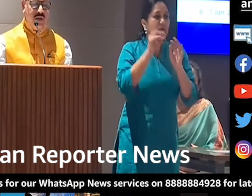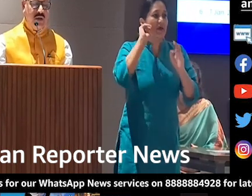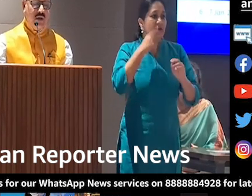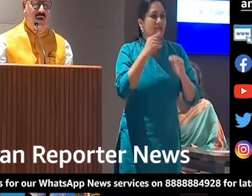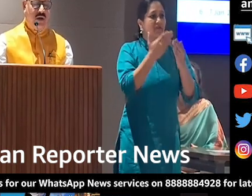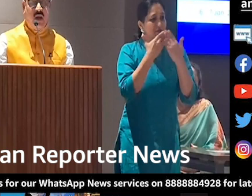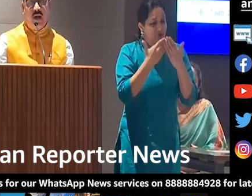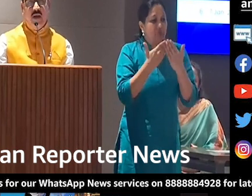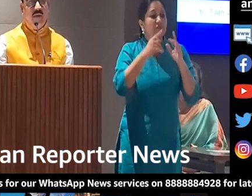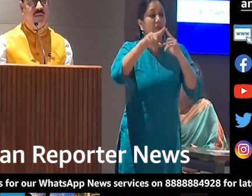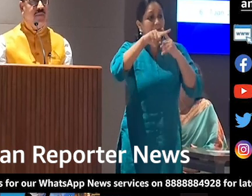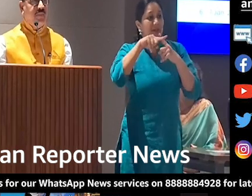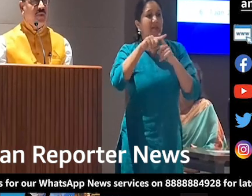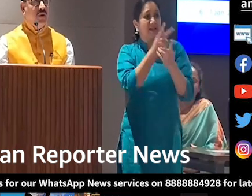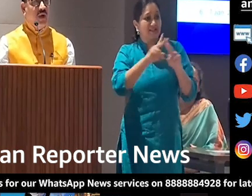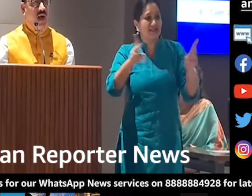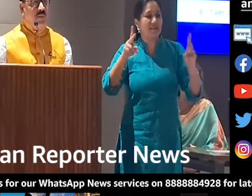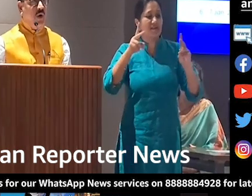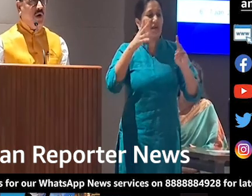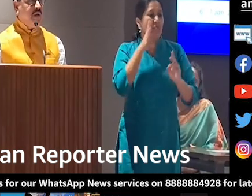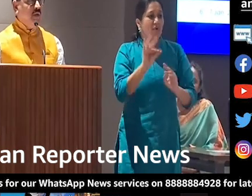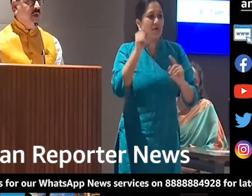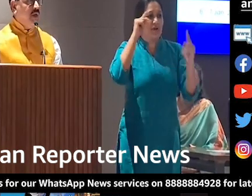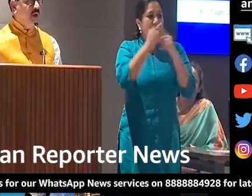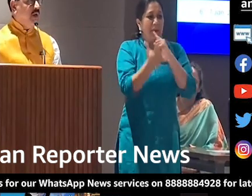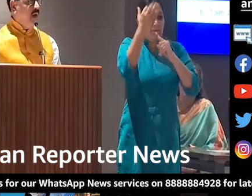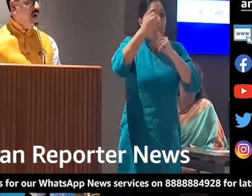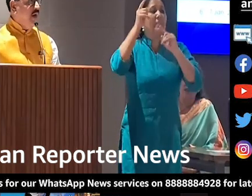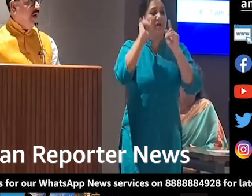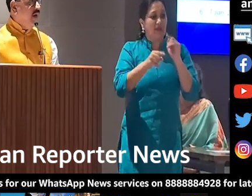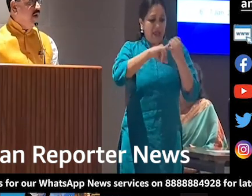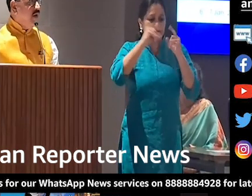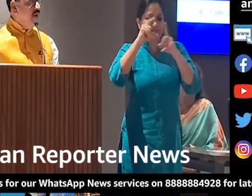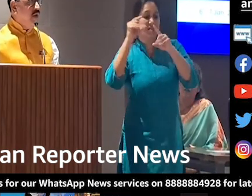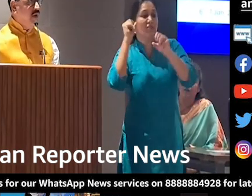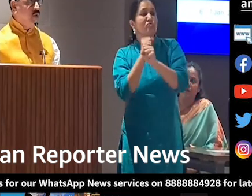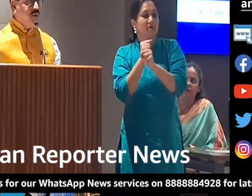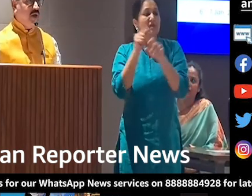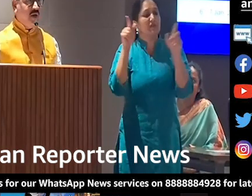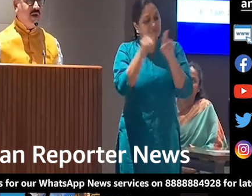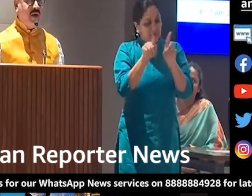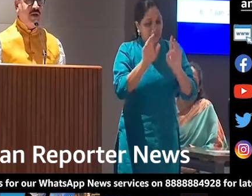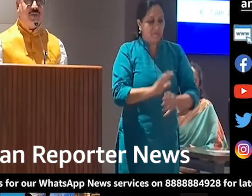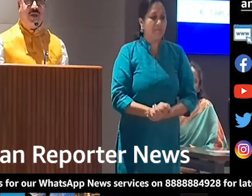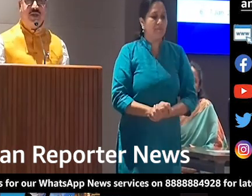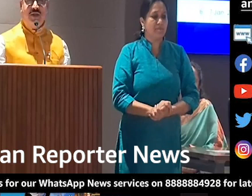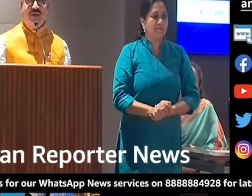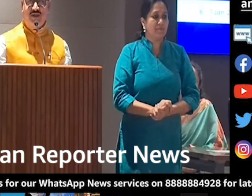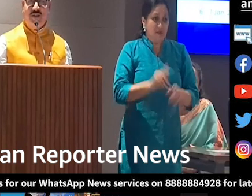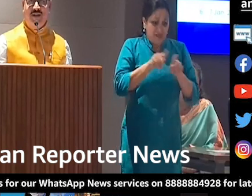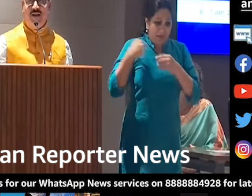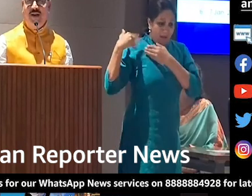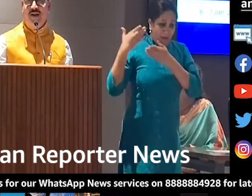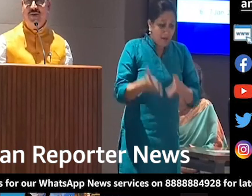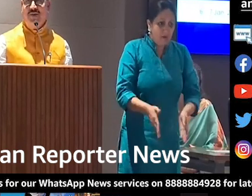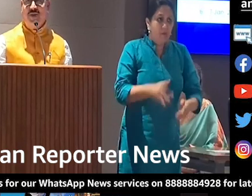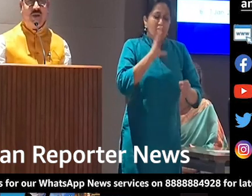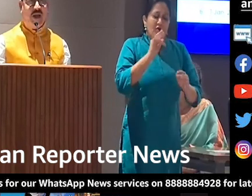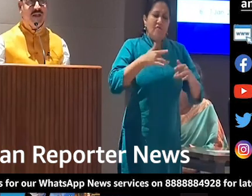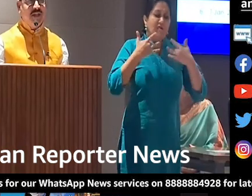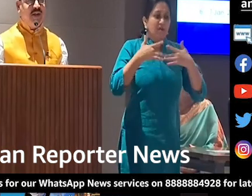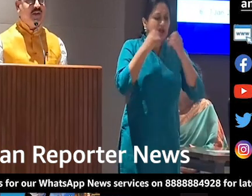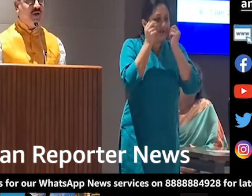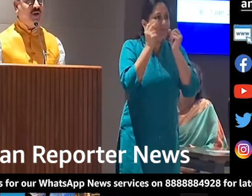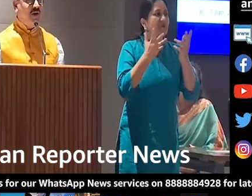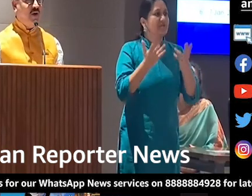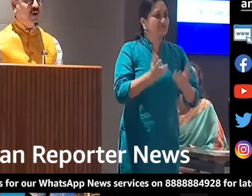education. And I'm honored to be here, and it gives me a great, pleasant